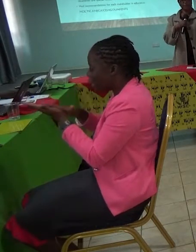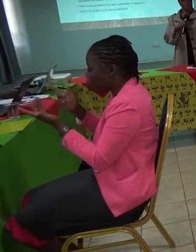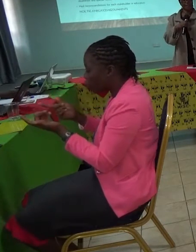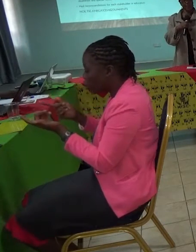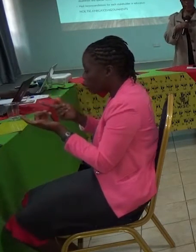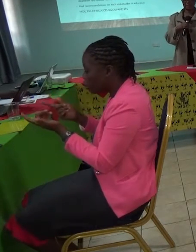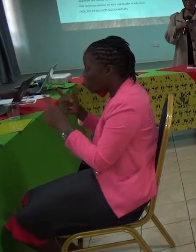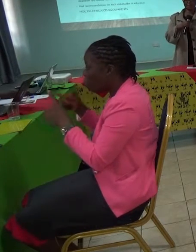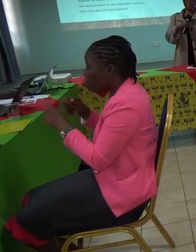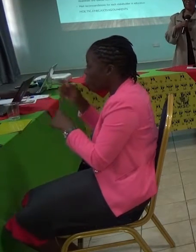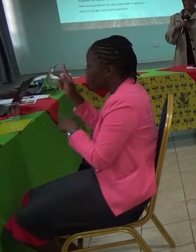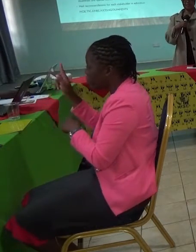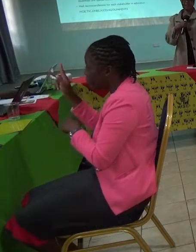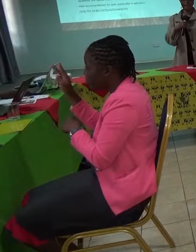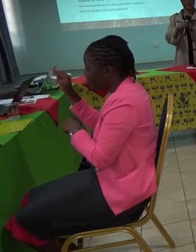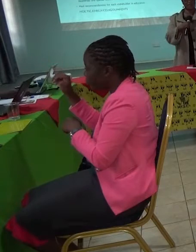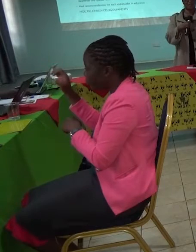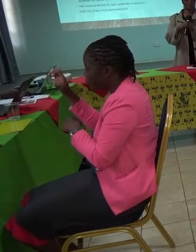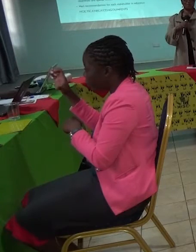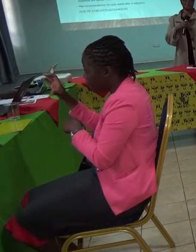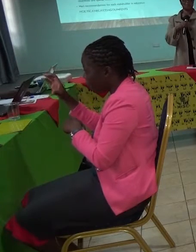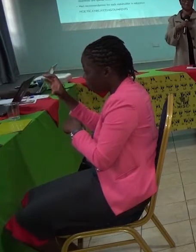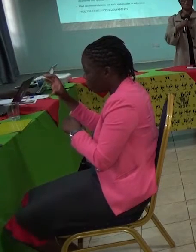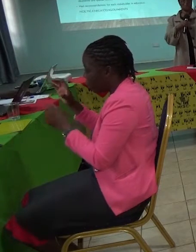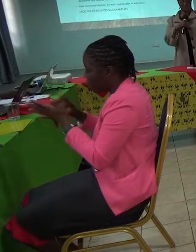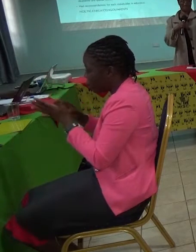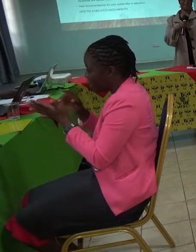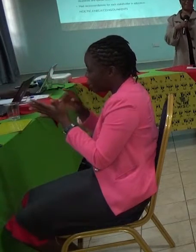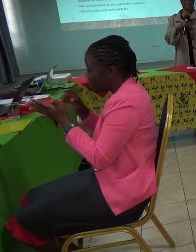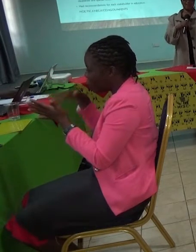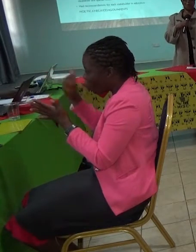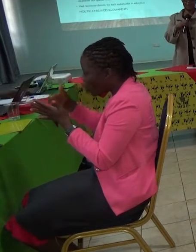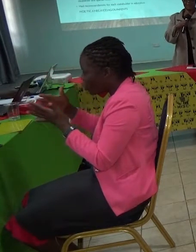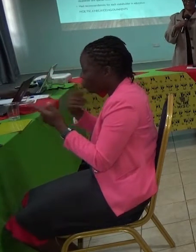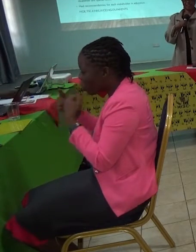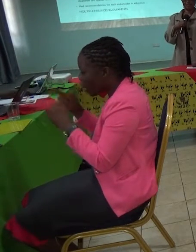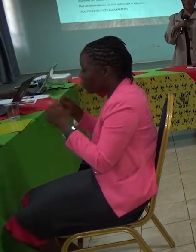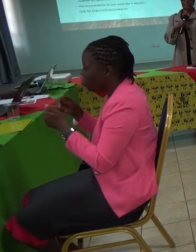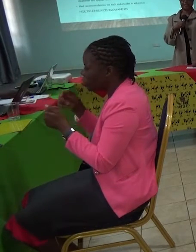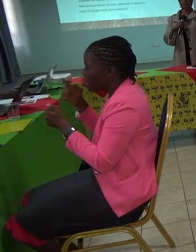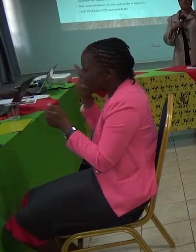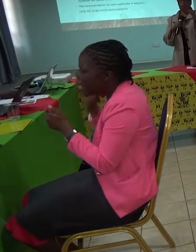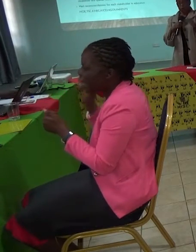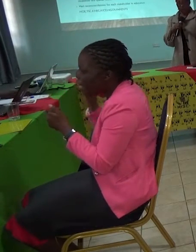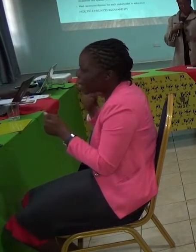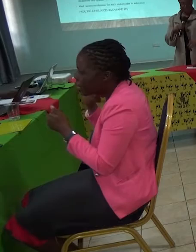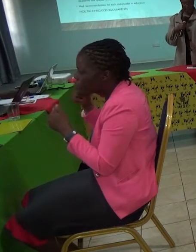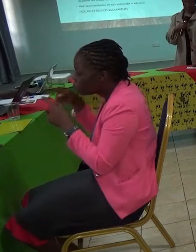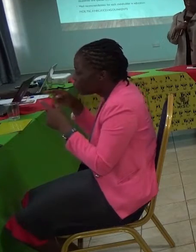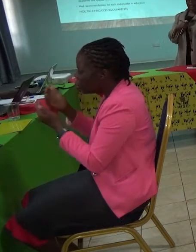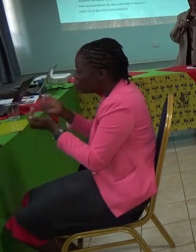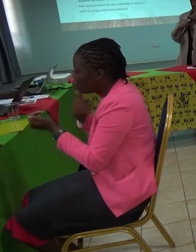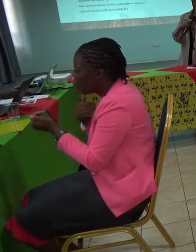from NEC. Mr. Moy is the most favorite of the recommendations from NEC, where the children were seeking to be